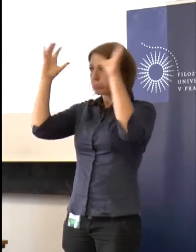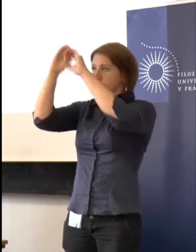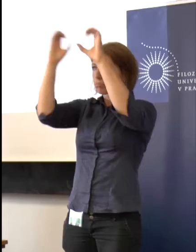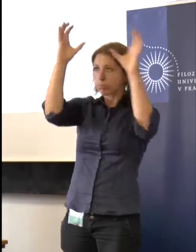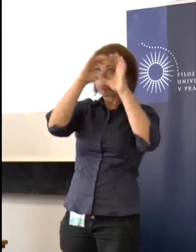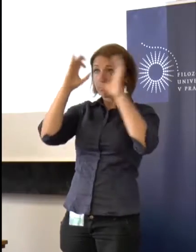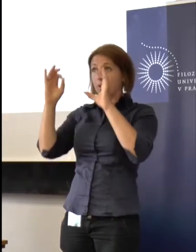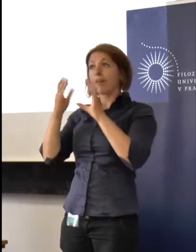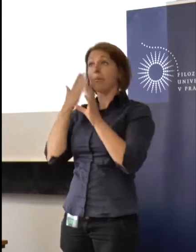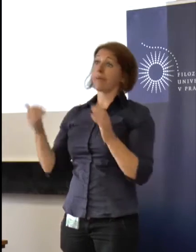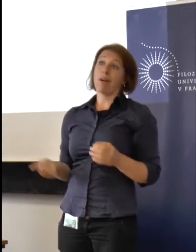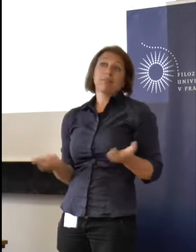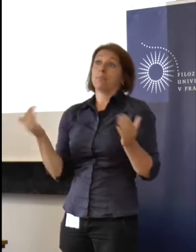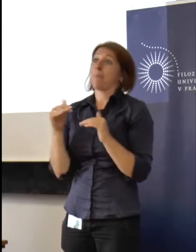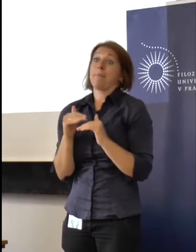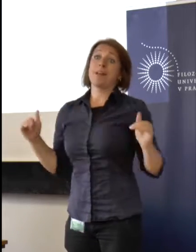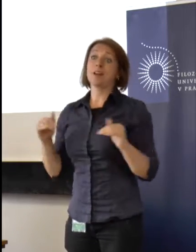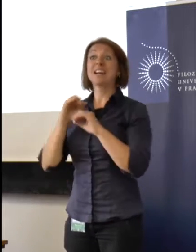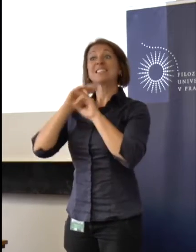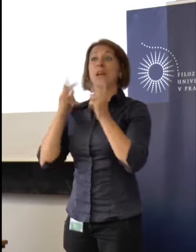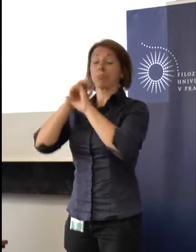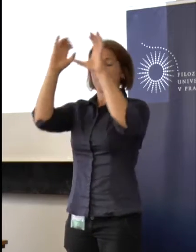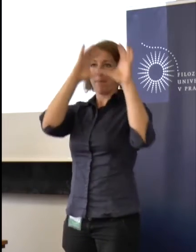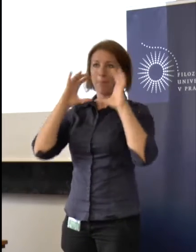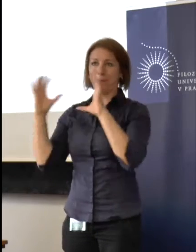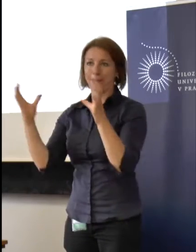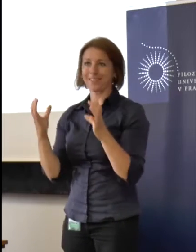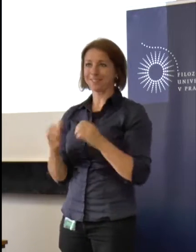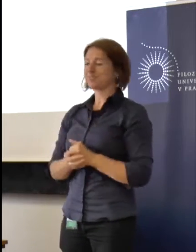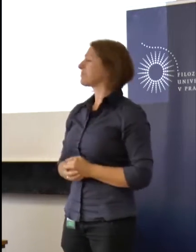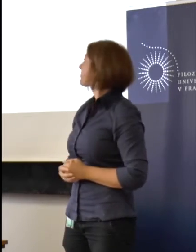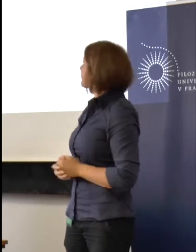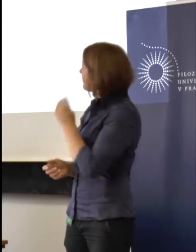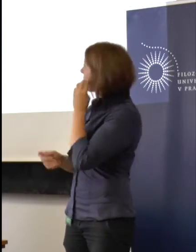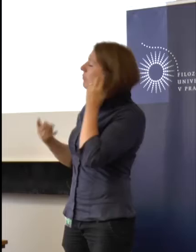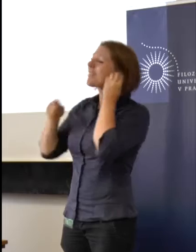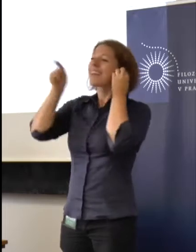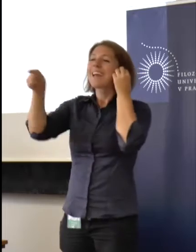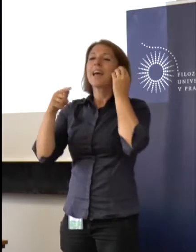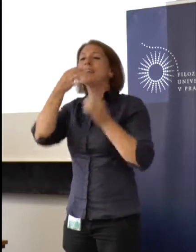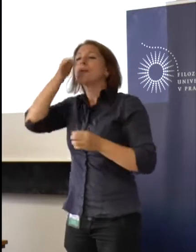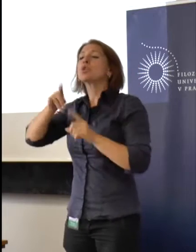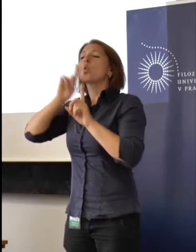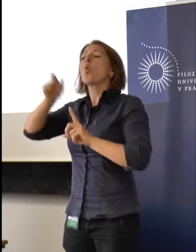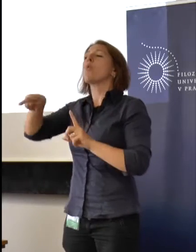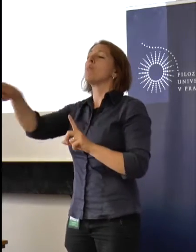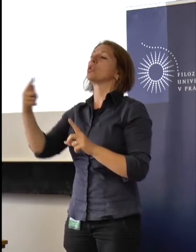Humboldt. He says language is the formative organ of language.